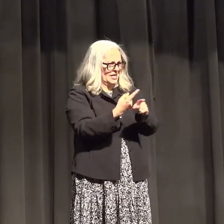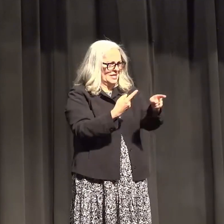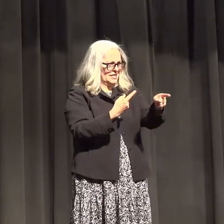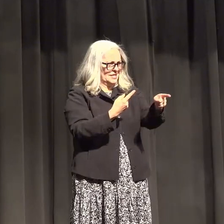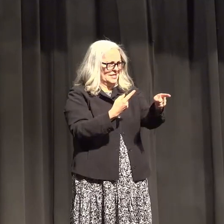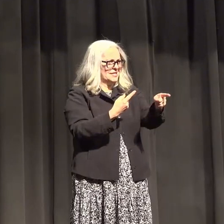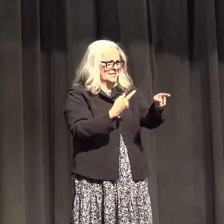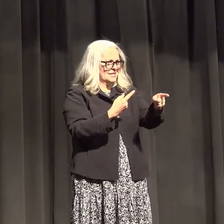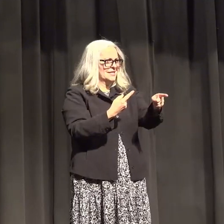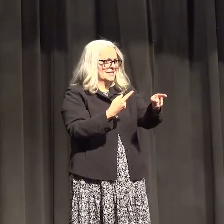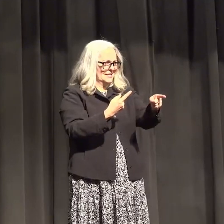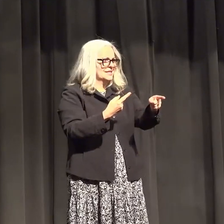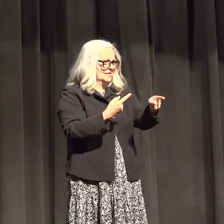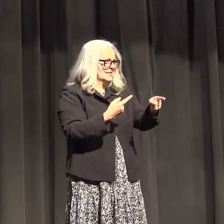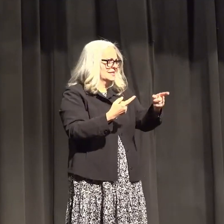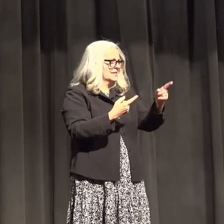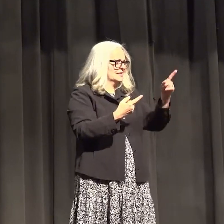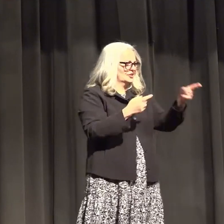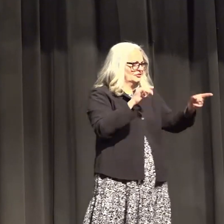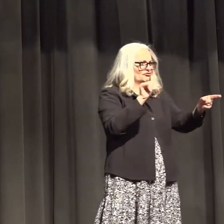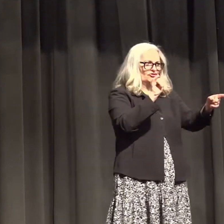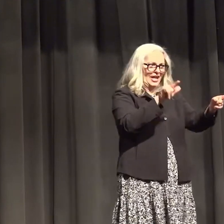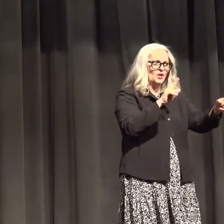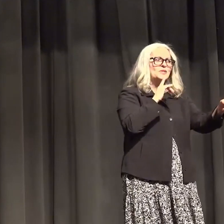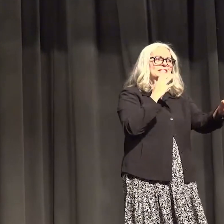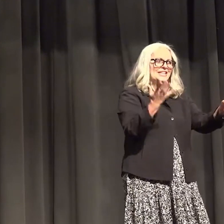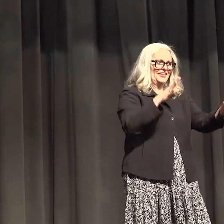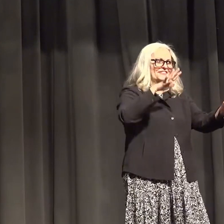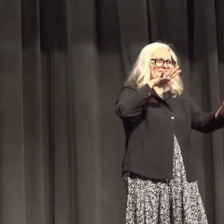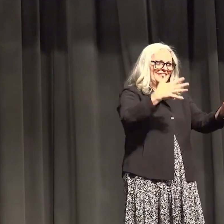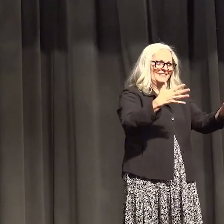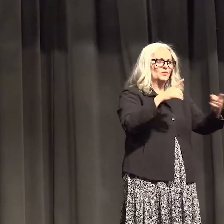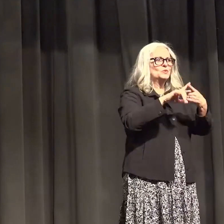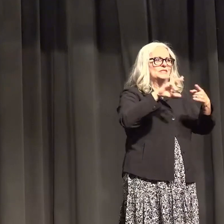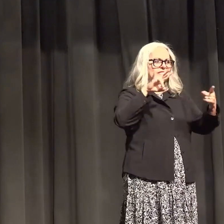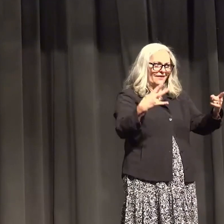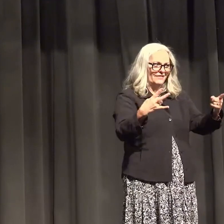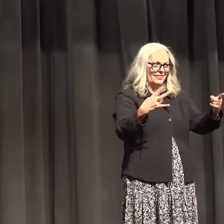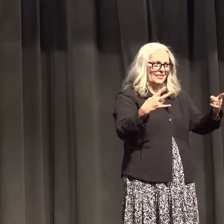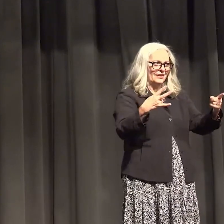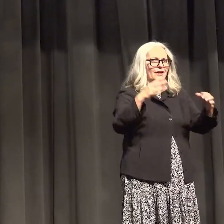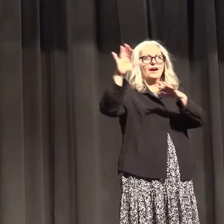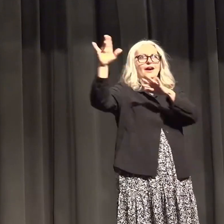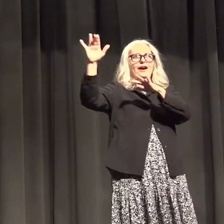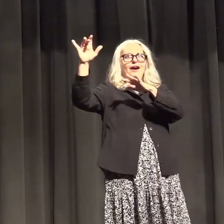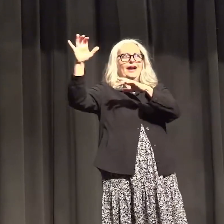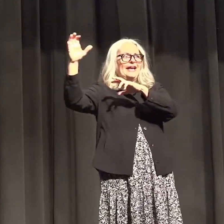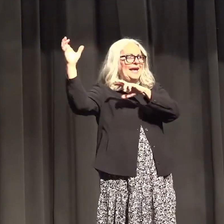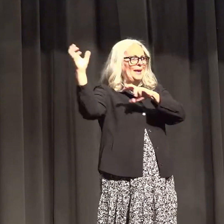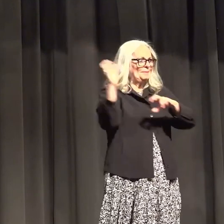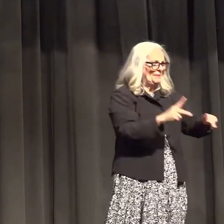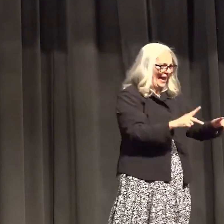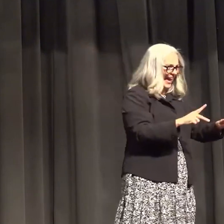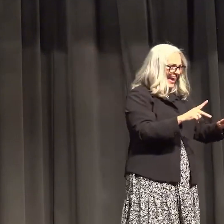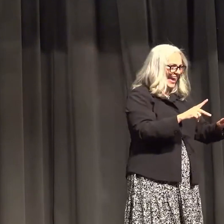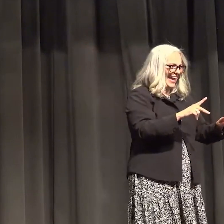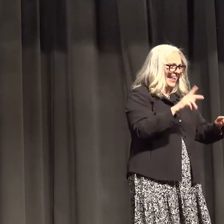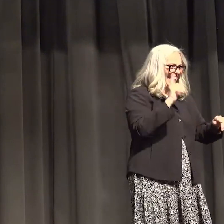in 5th grade, is that correct? And then I believe Jay was here in 5th grade through 7th grade, and then went off, and then came